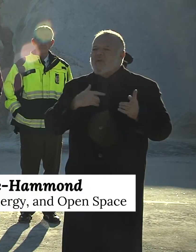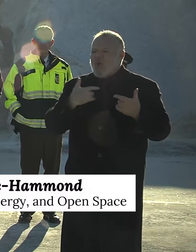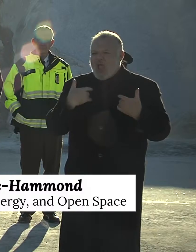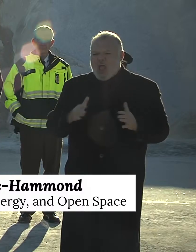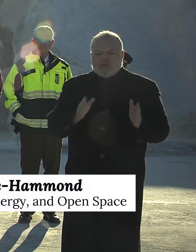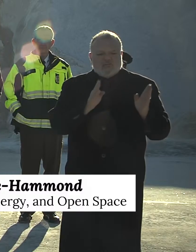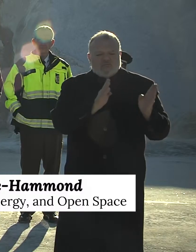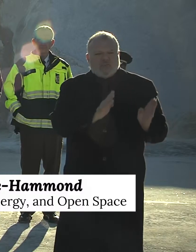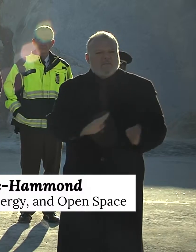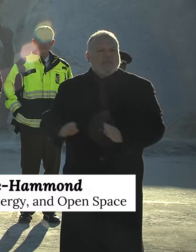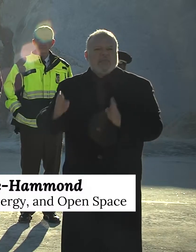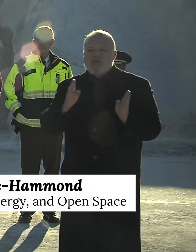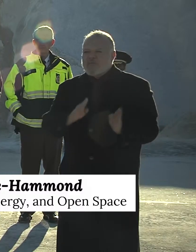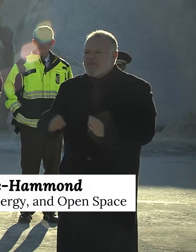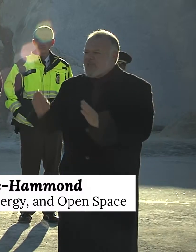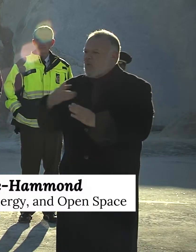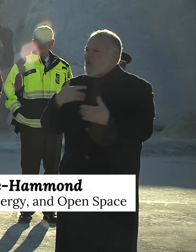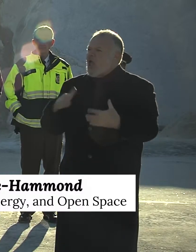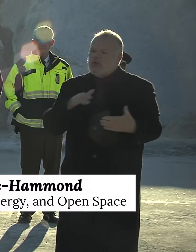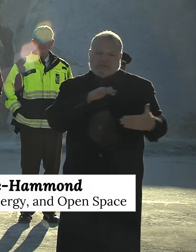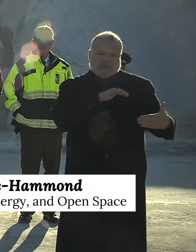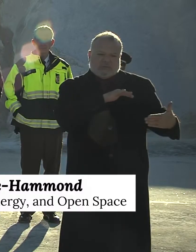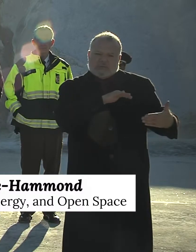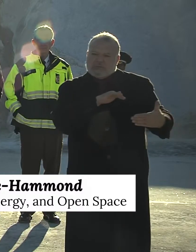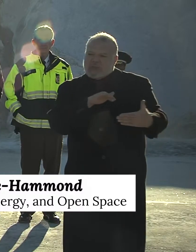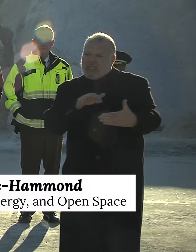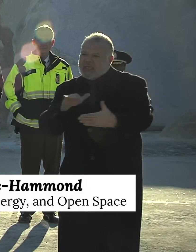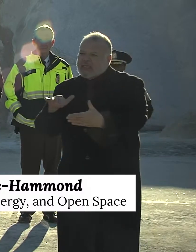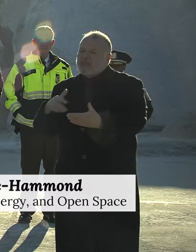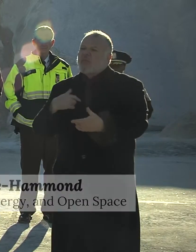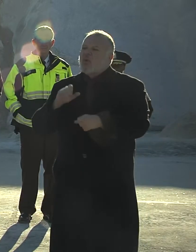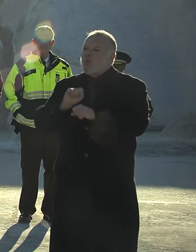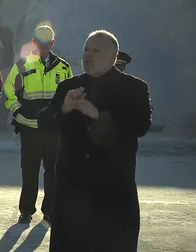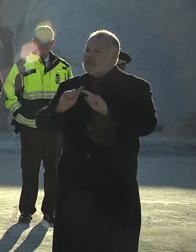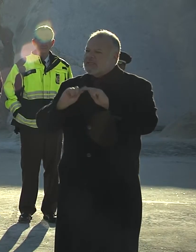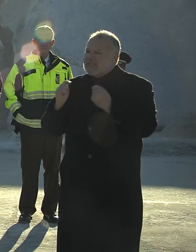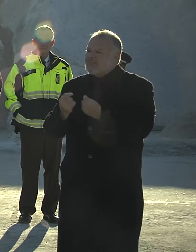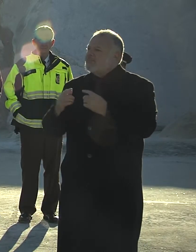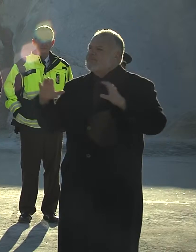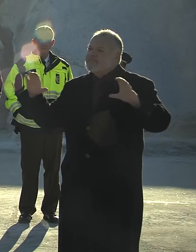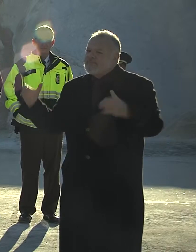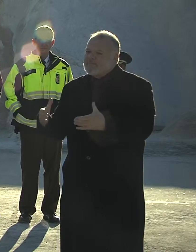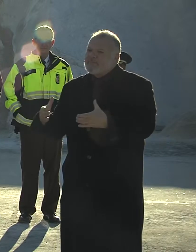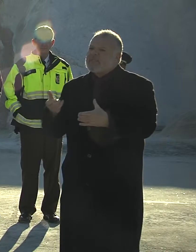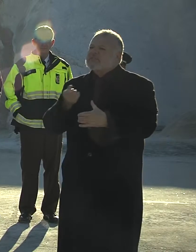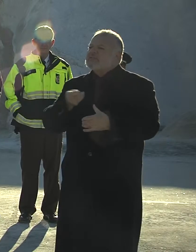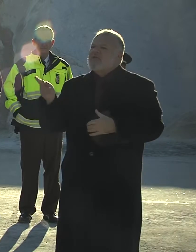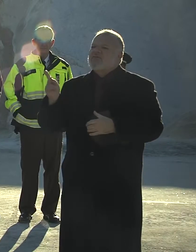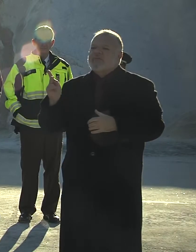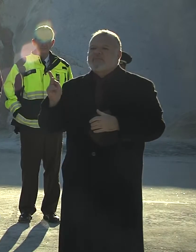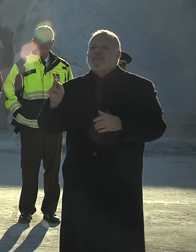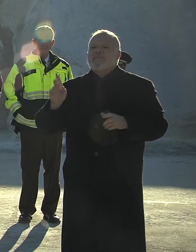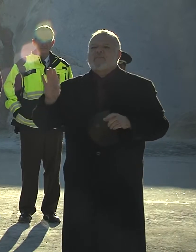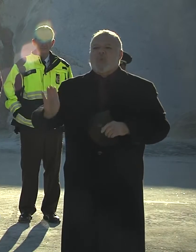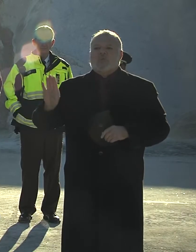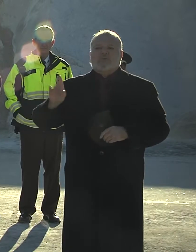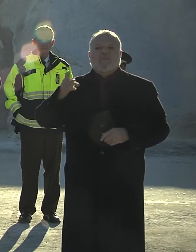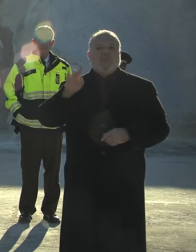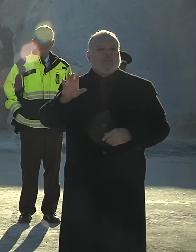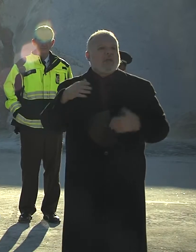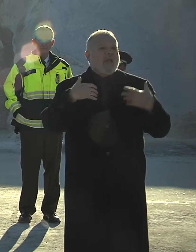Binford from Emergency Management and Dr. Ojakutu from the Boston Public Health Commission. So that's where we're